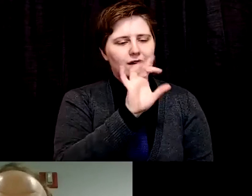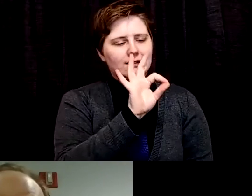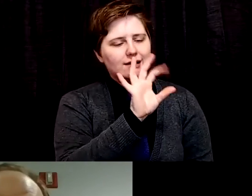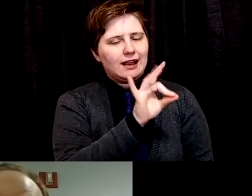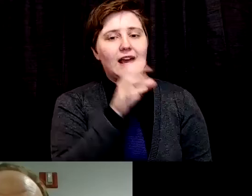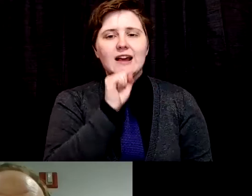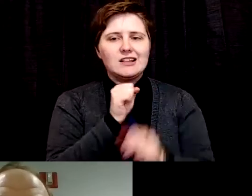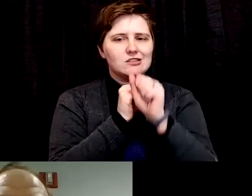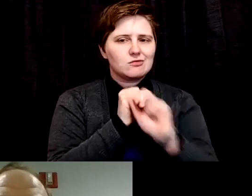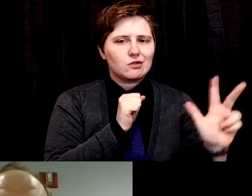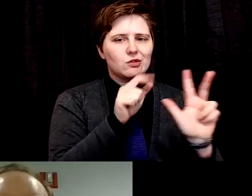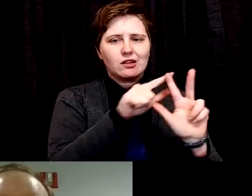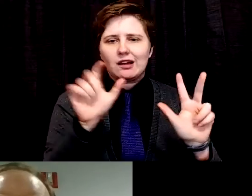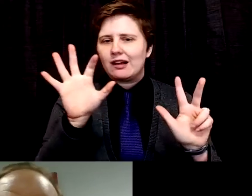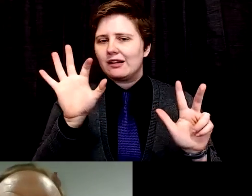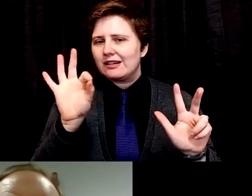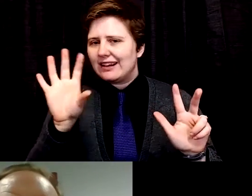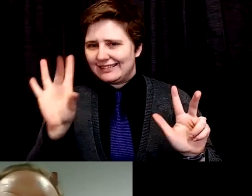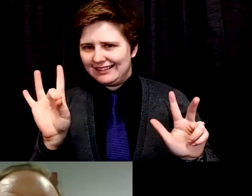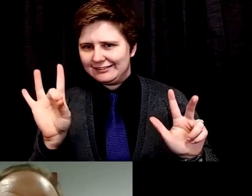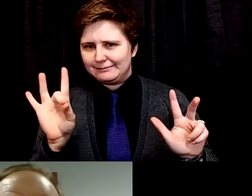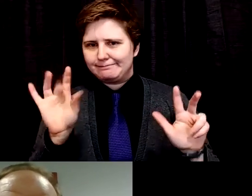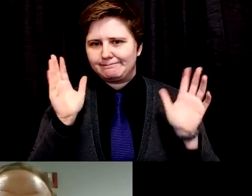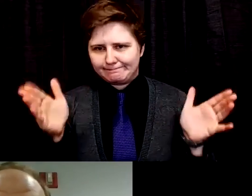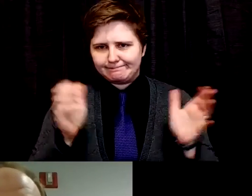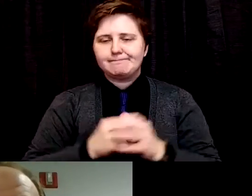go from 3 to 98.